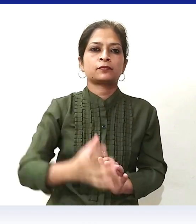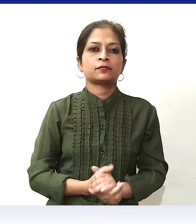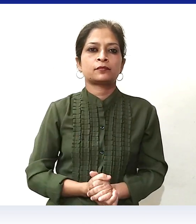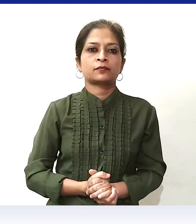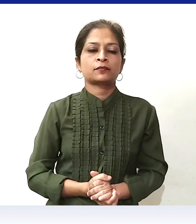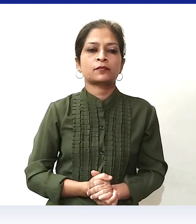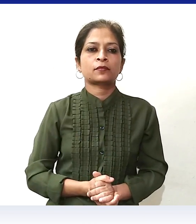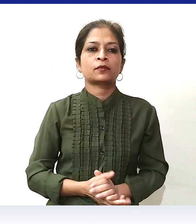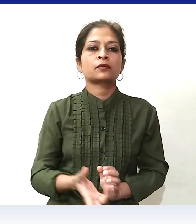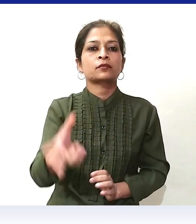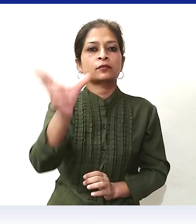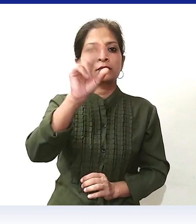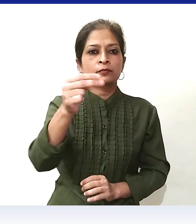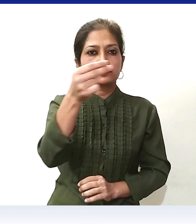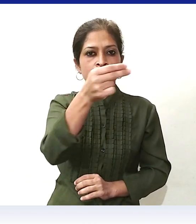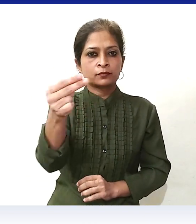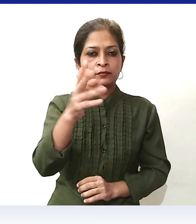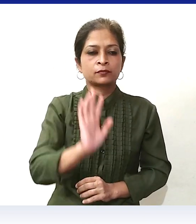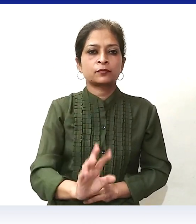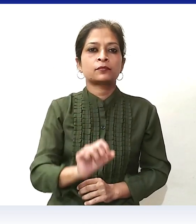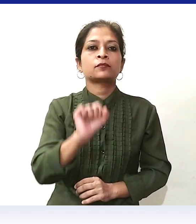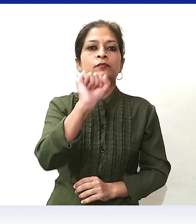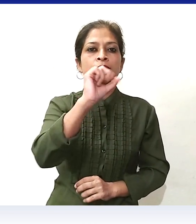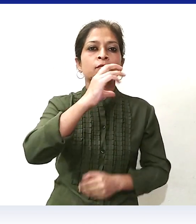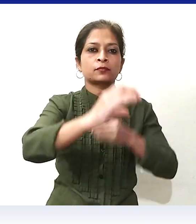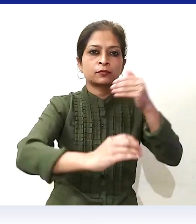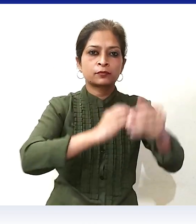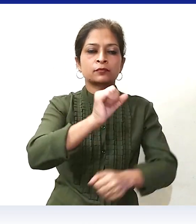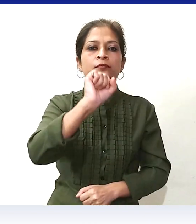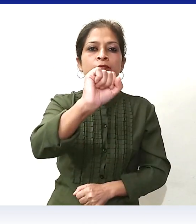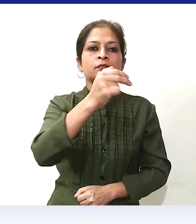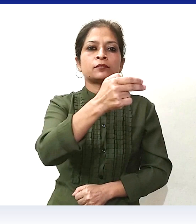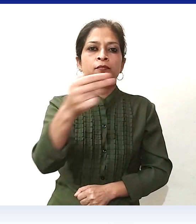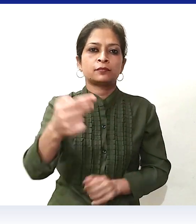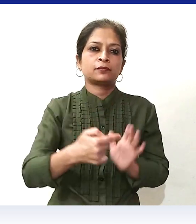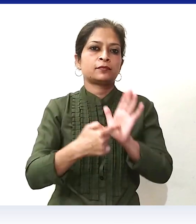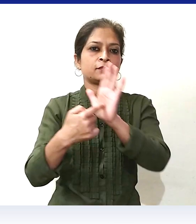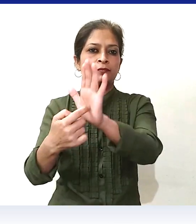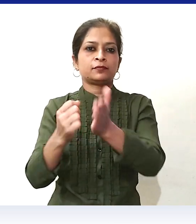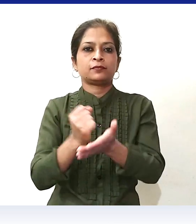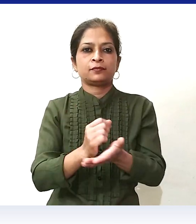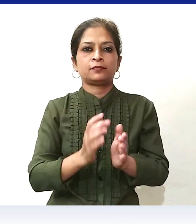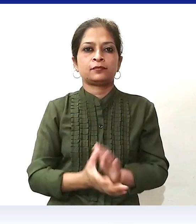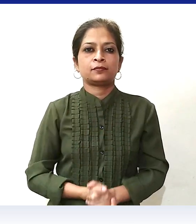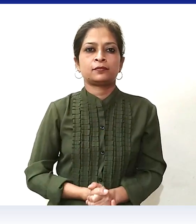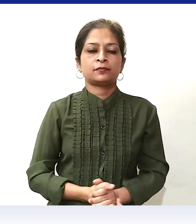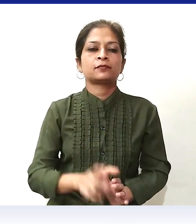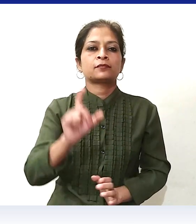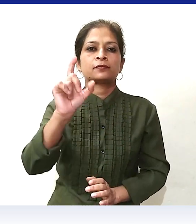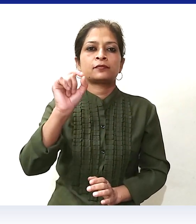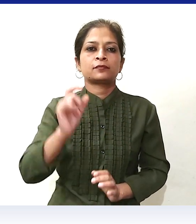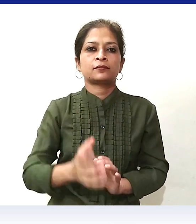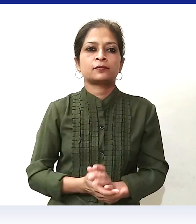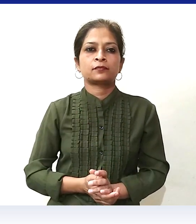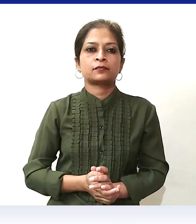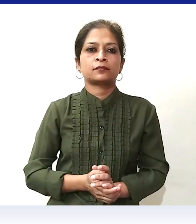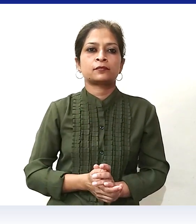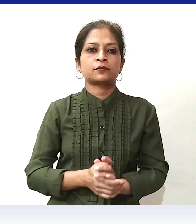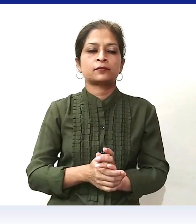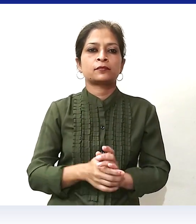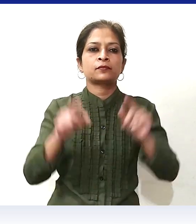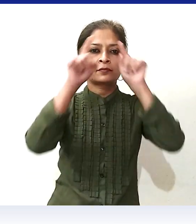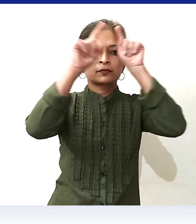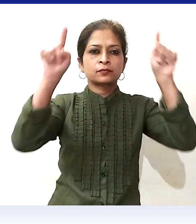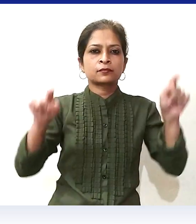rename to make sure your company in your name appears number ten try being still